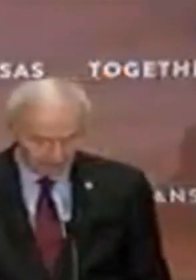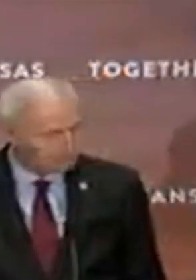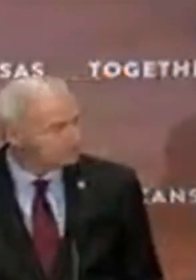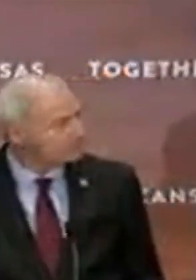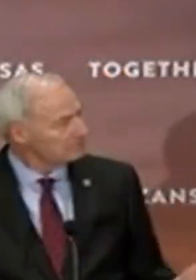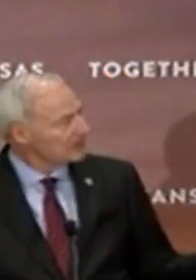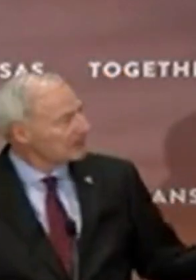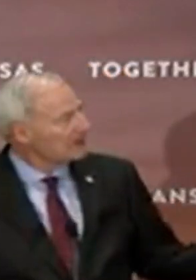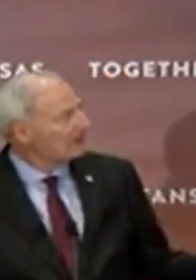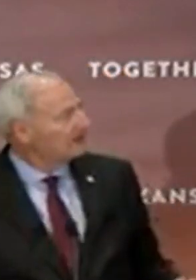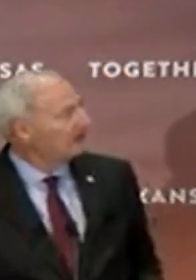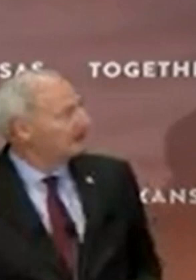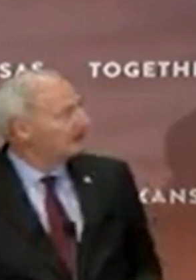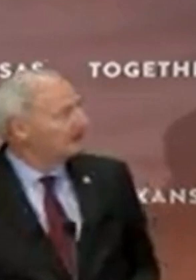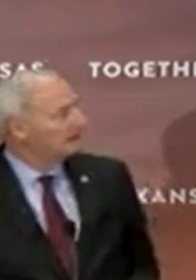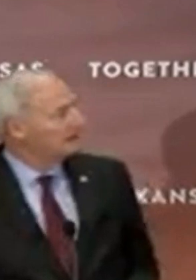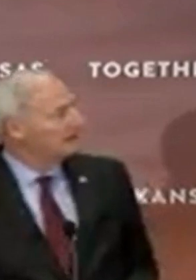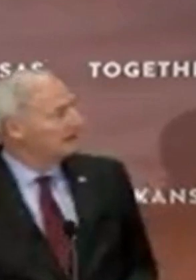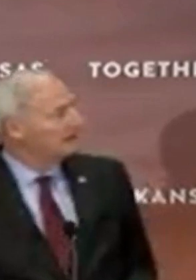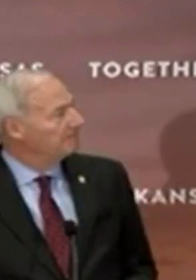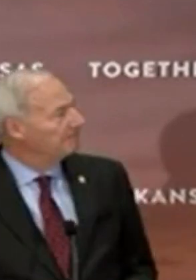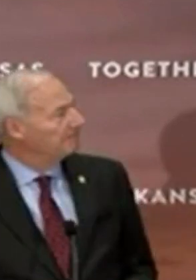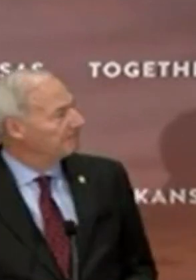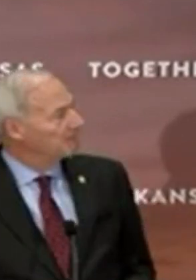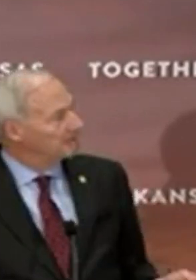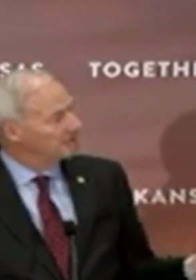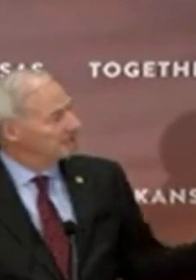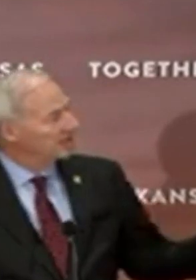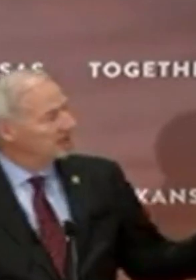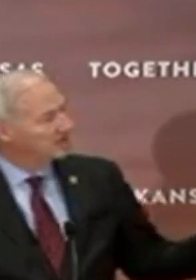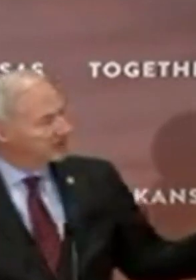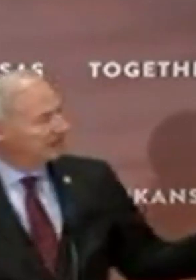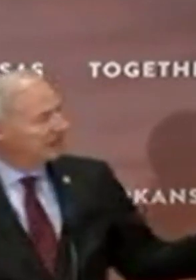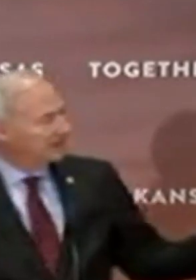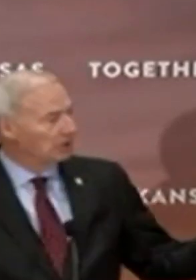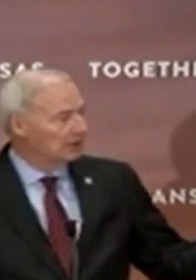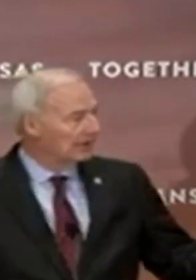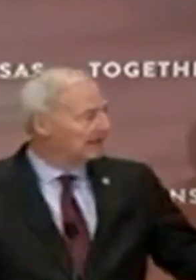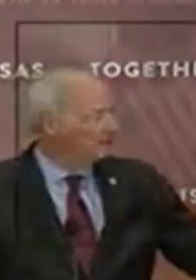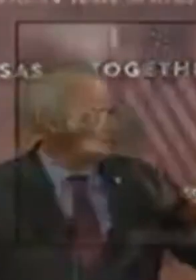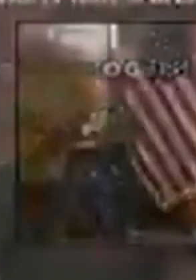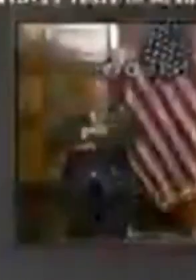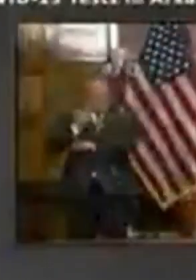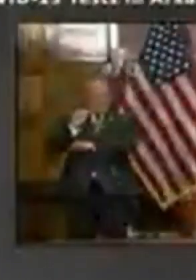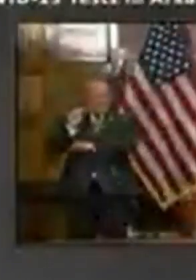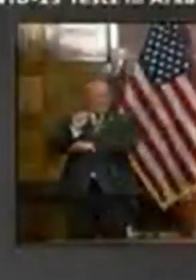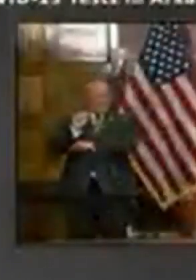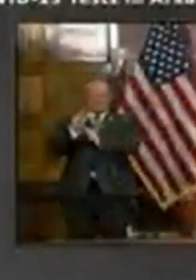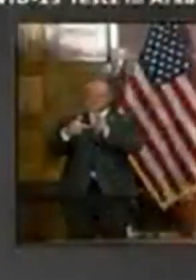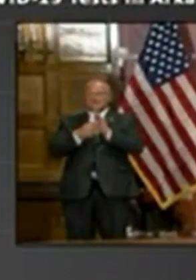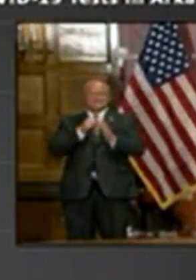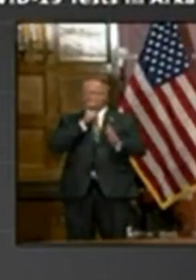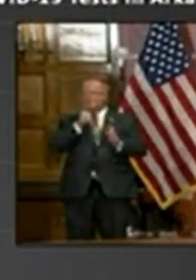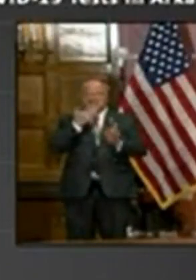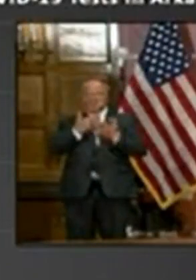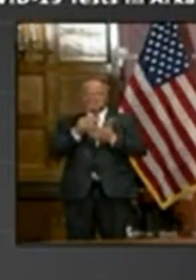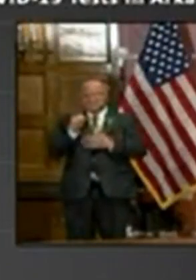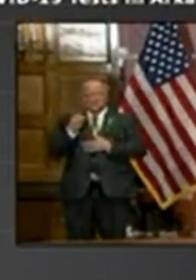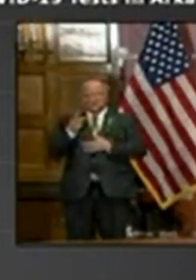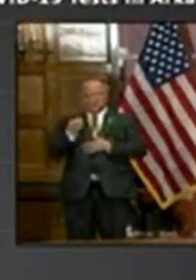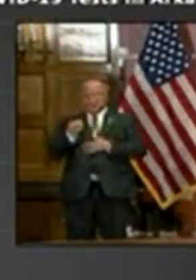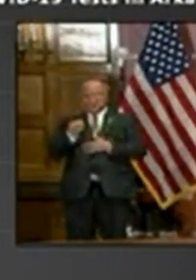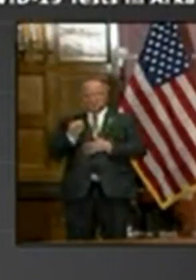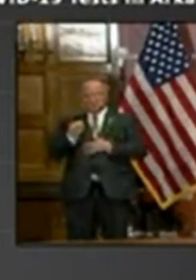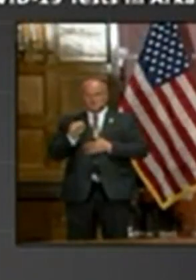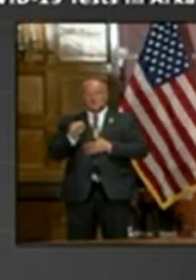facilities. And then you can see the 7-day rolling average, and this is not good news. This is what we